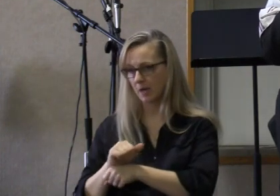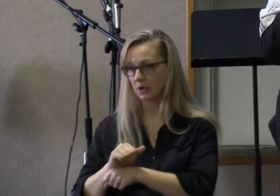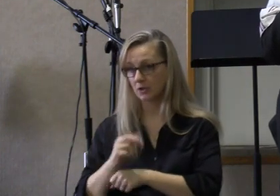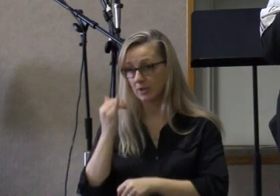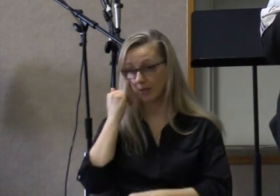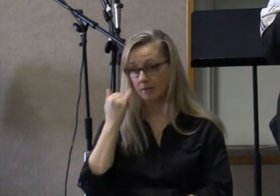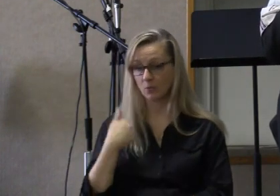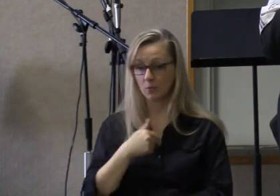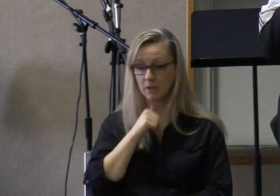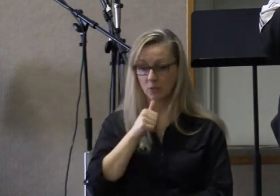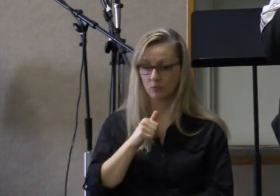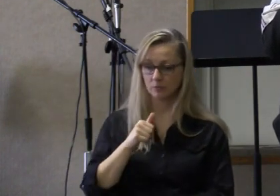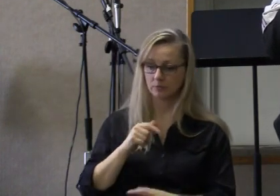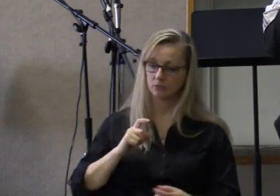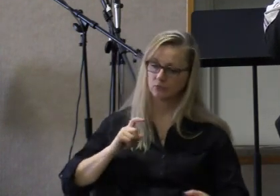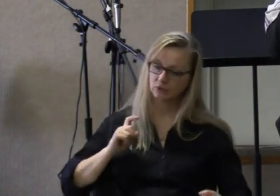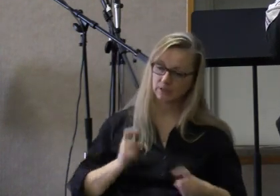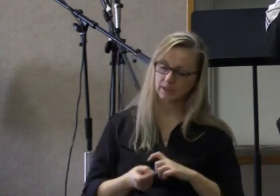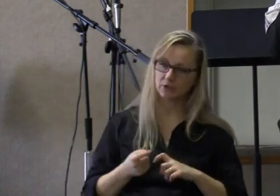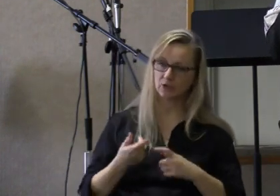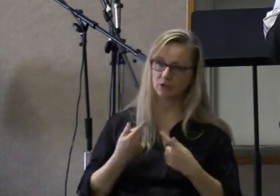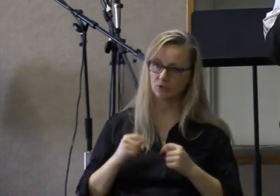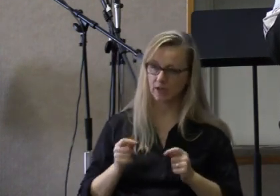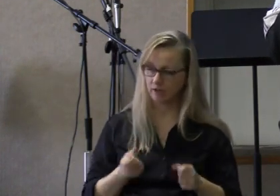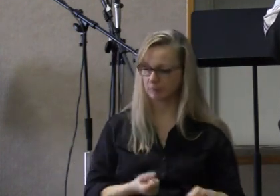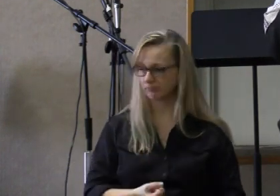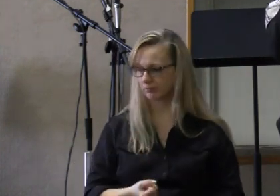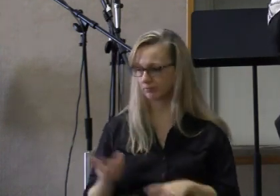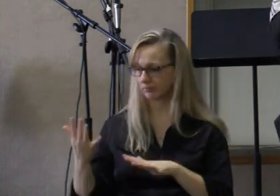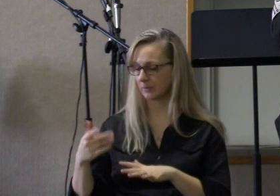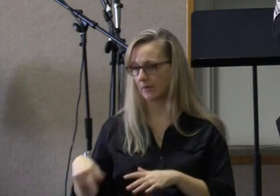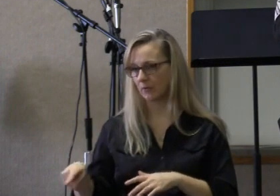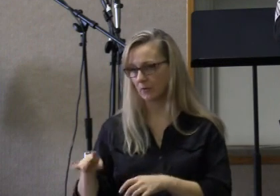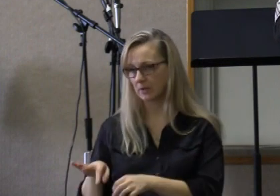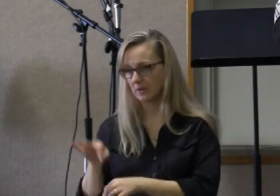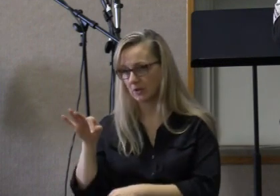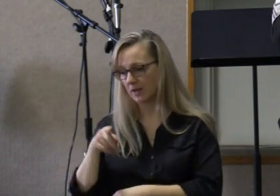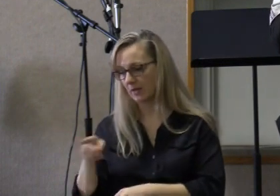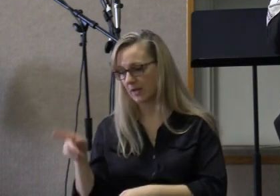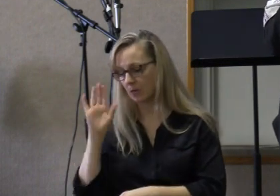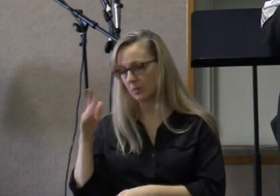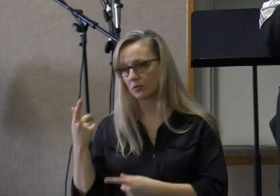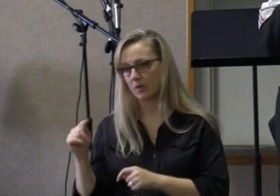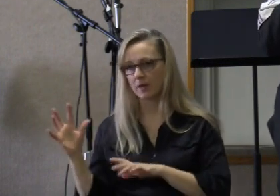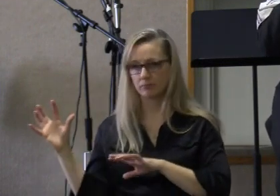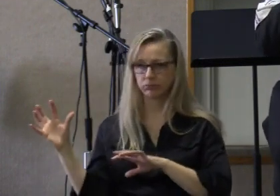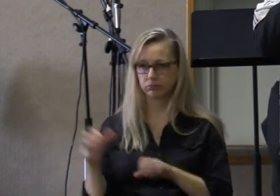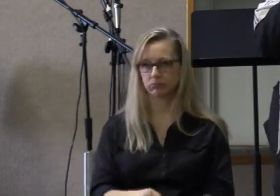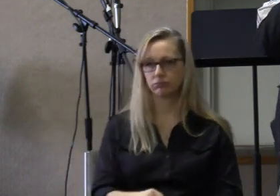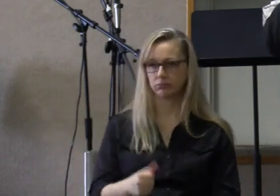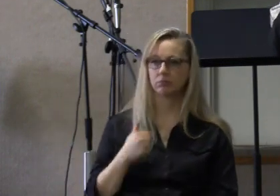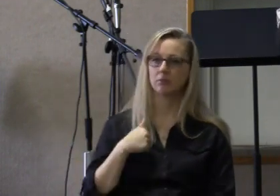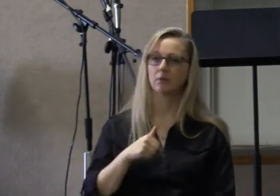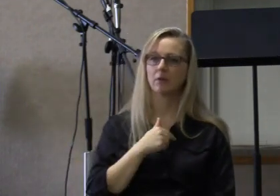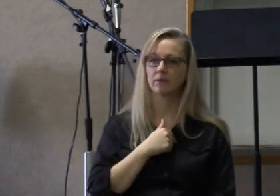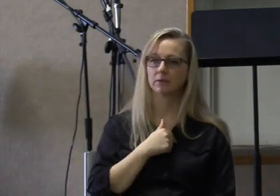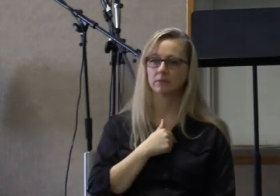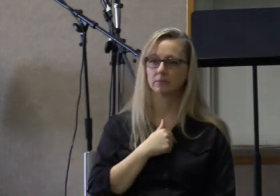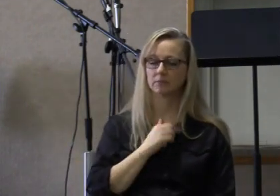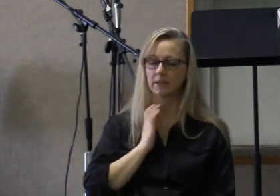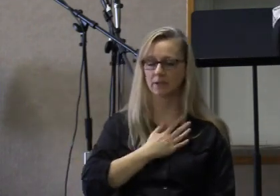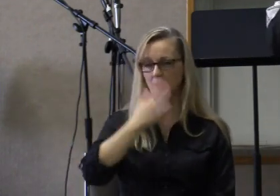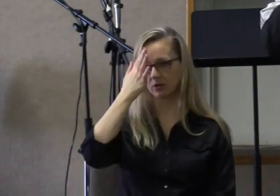us. If we don't try to toss them out, they will try to take us over. It's up to